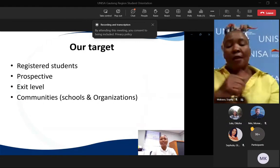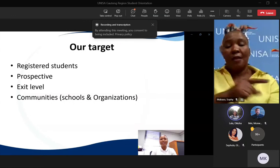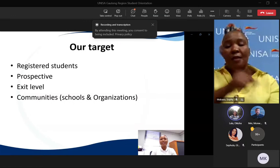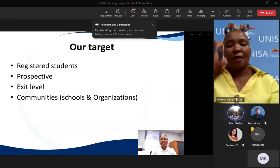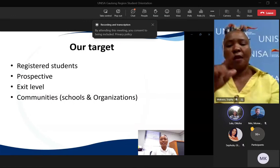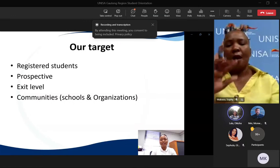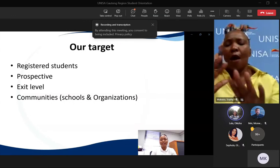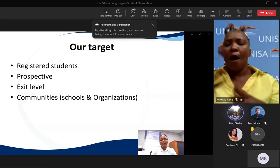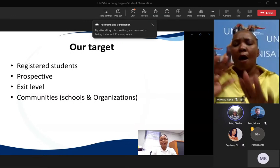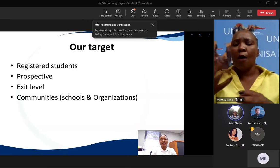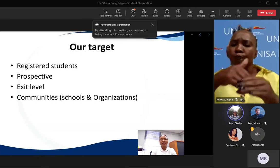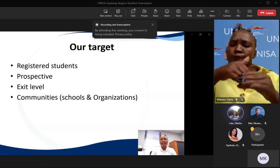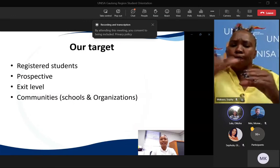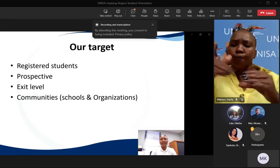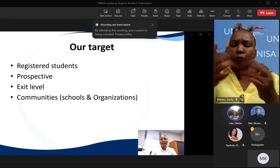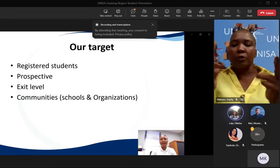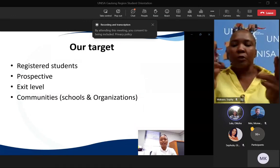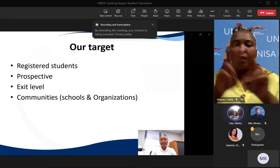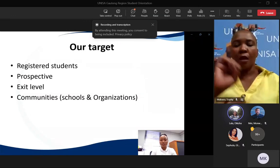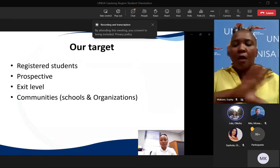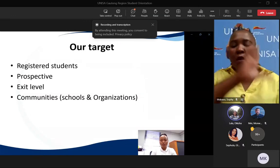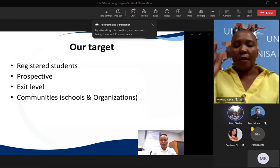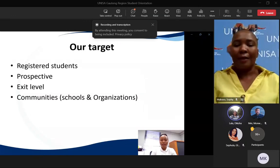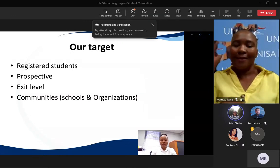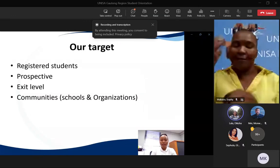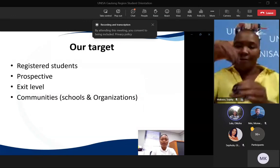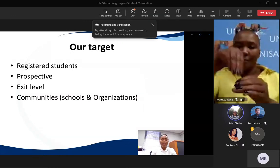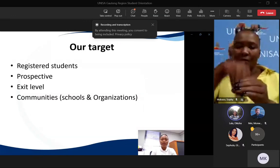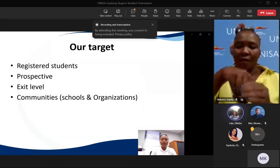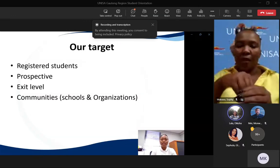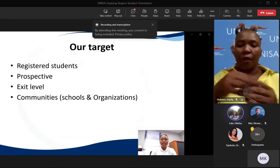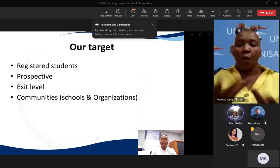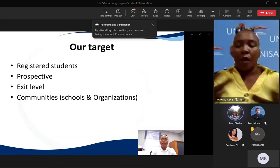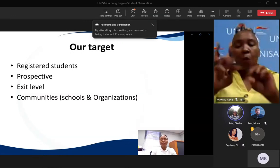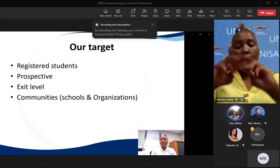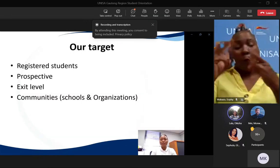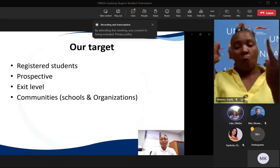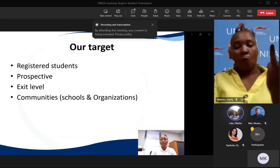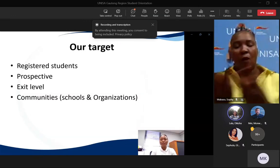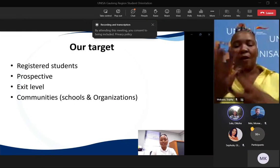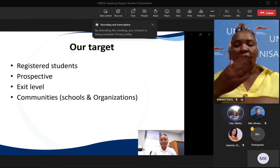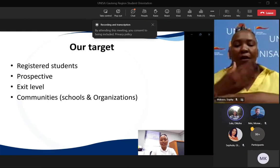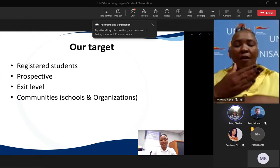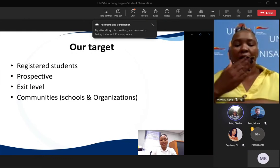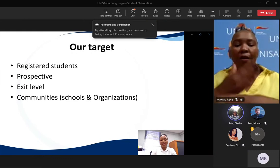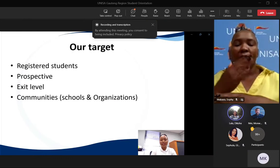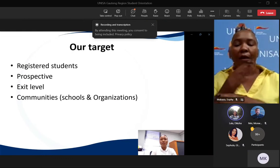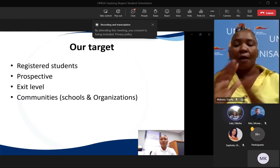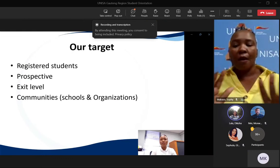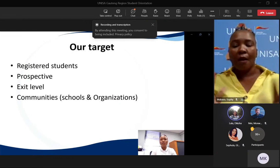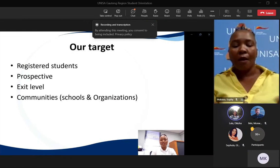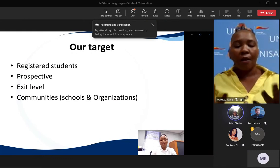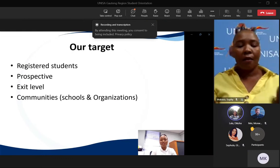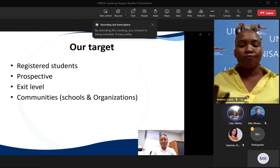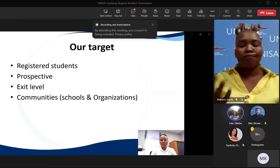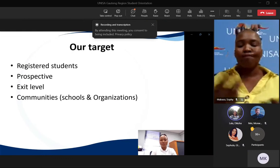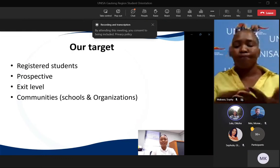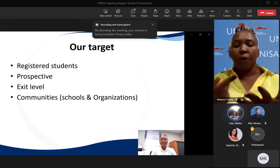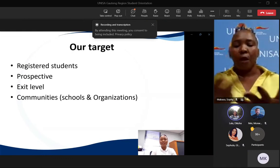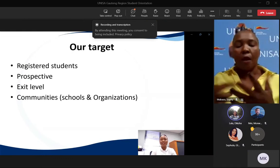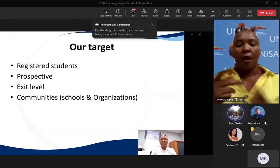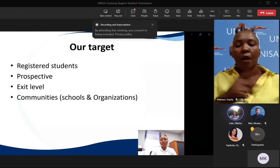exit unisa and entering the world of work in terms of preparing them